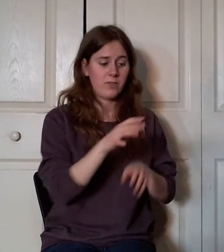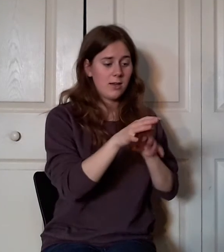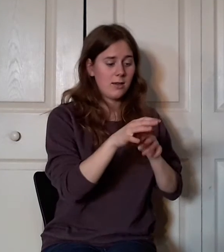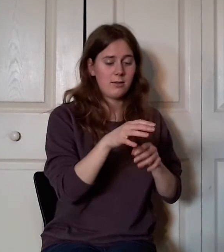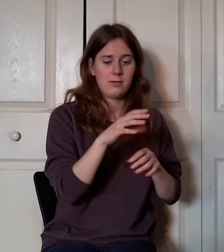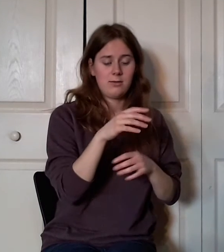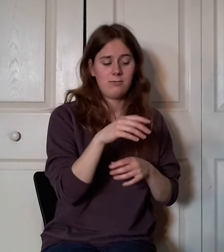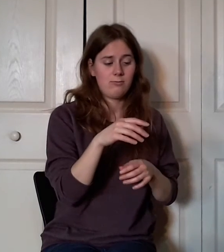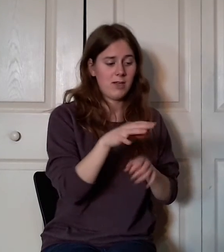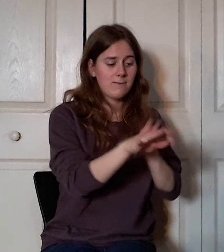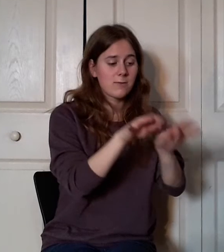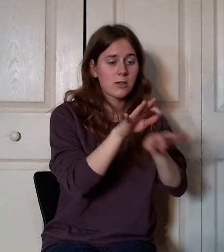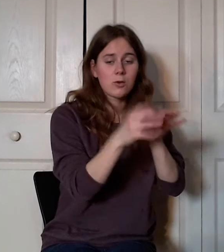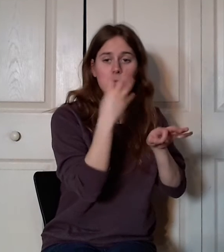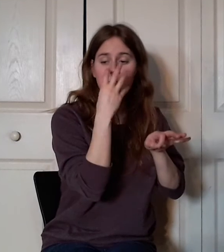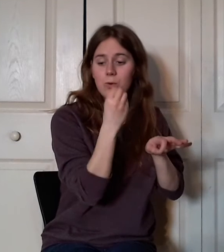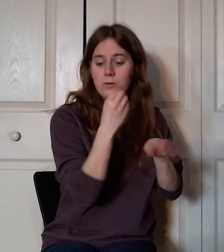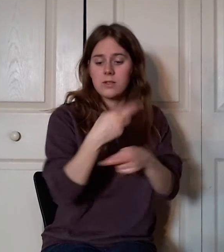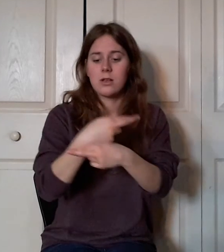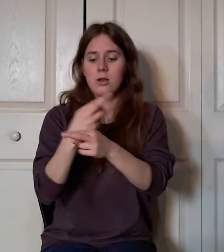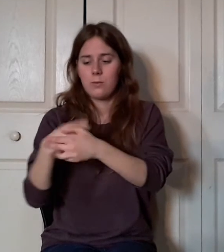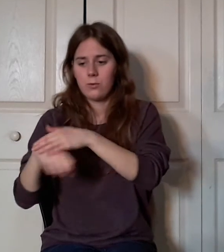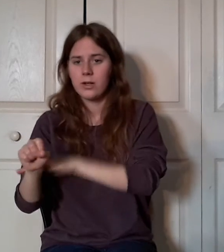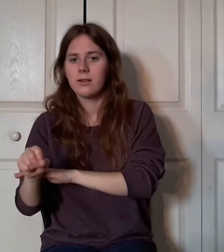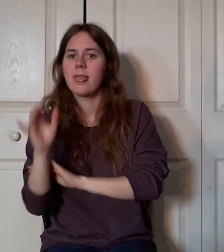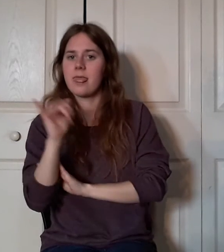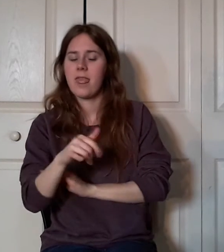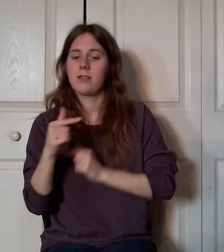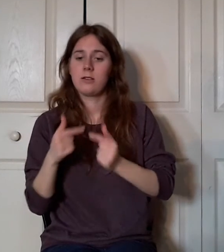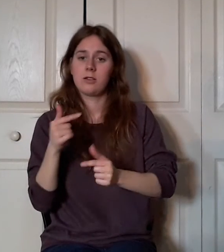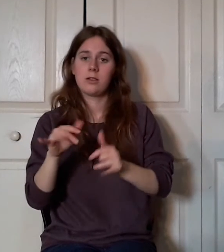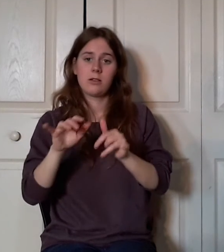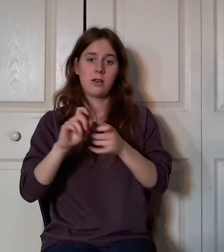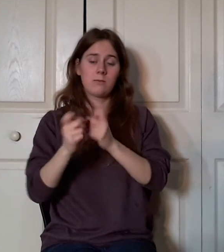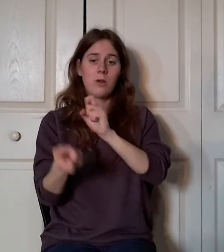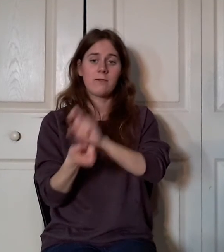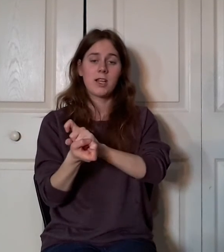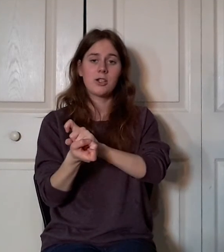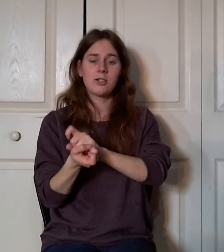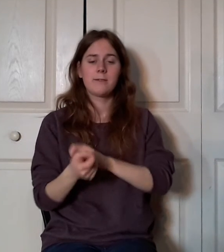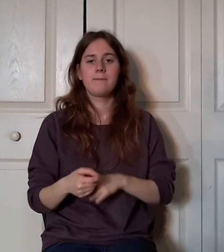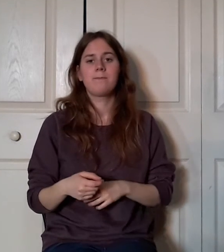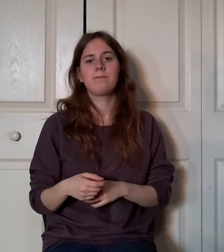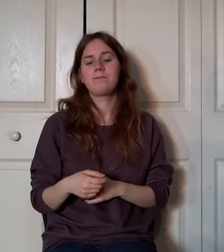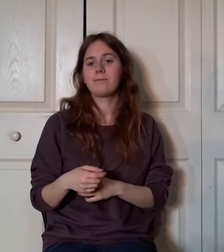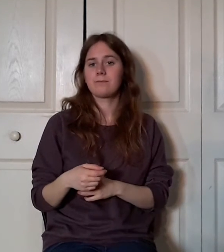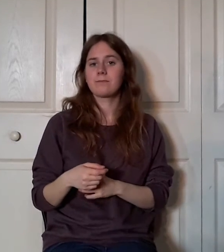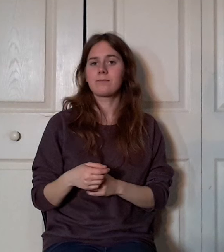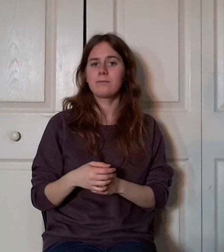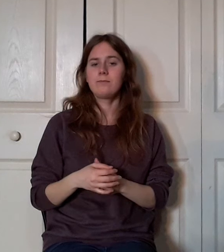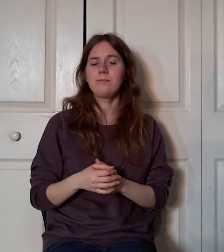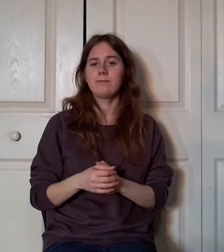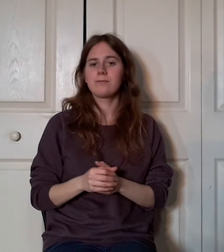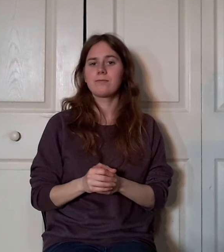sweet apple, things like that might not have existed in the form that you see them today. It is very likely, in fact, most